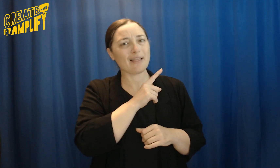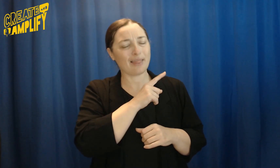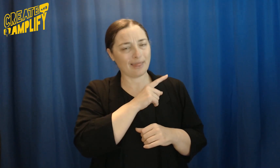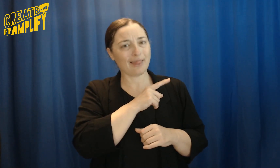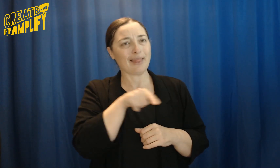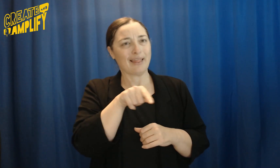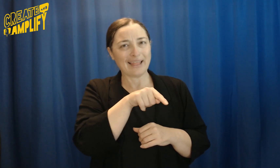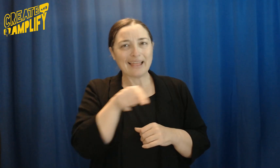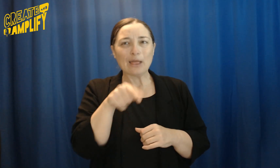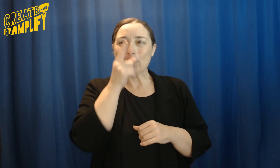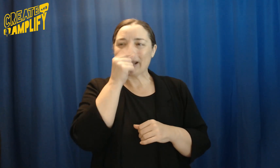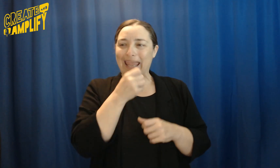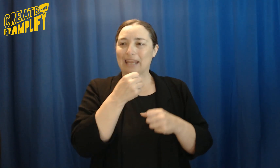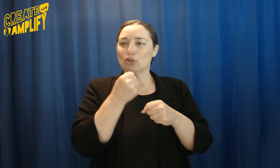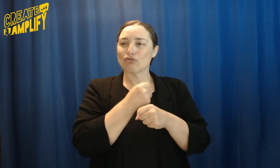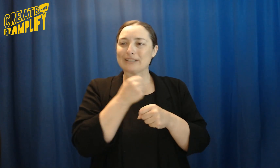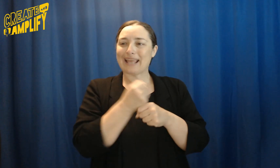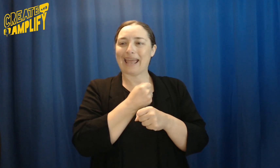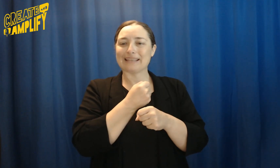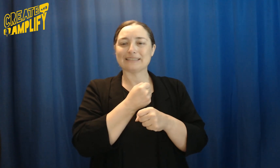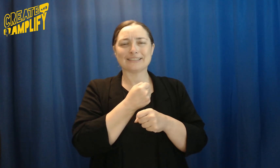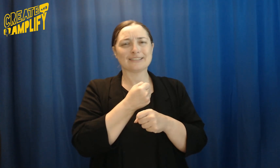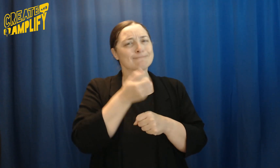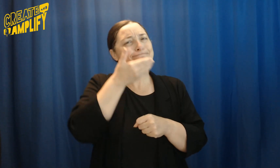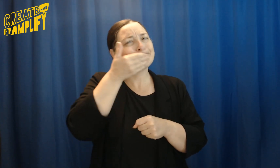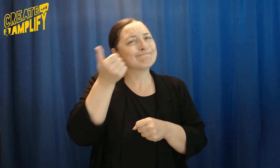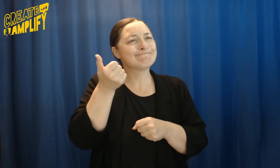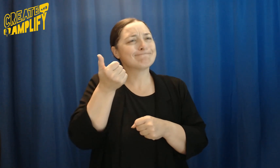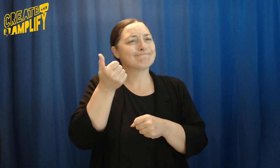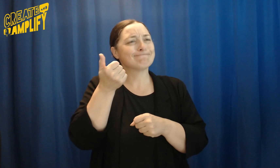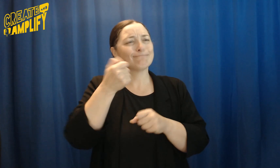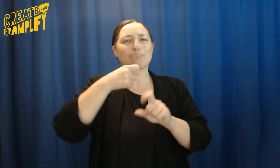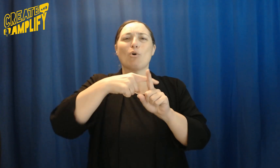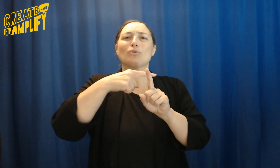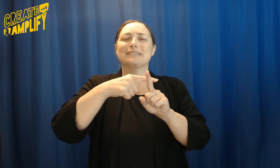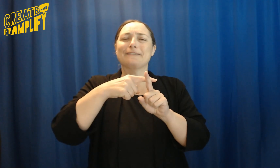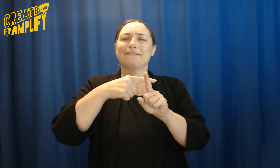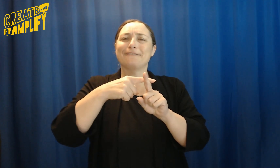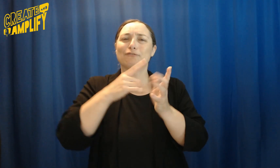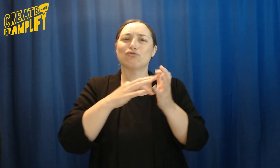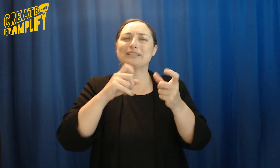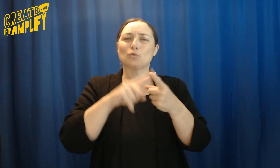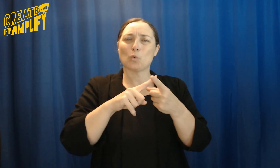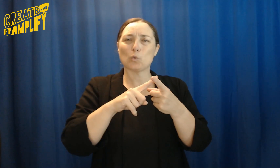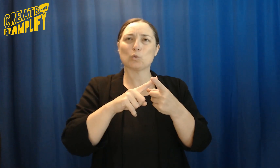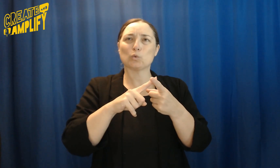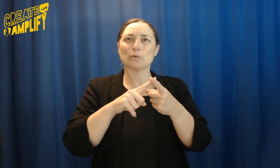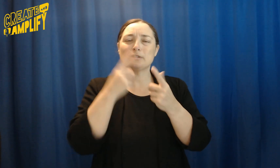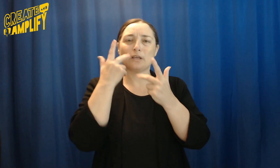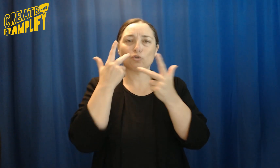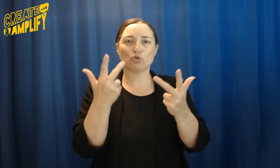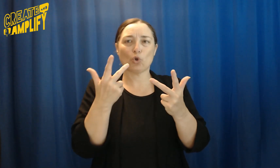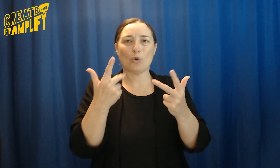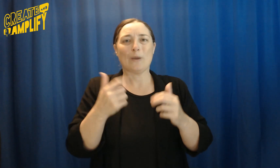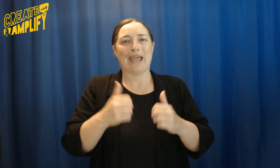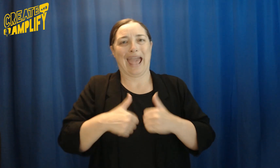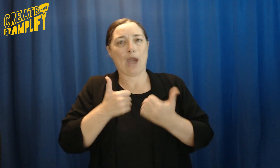create really affirming resources that reflect reality that most people won't see.